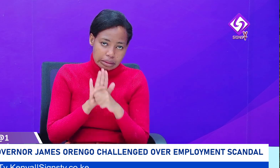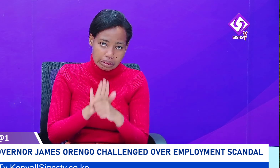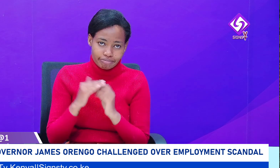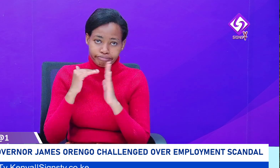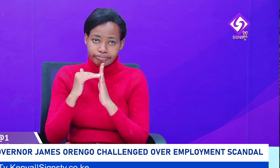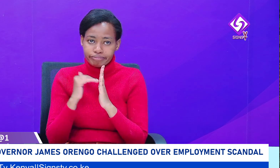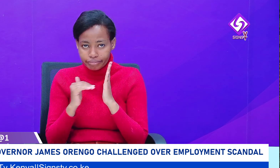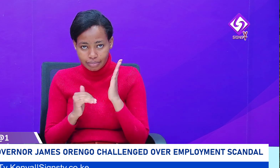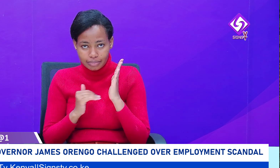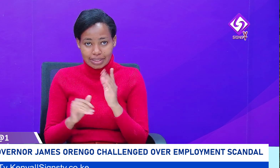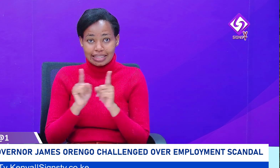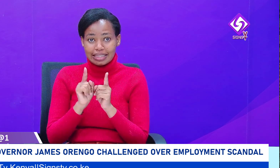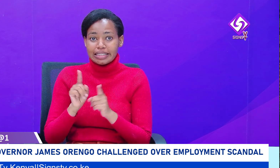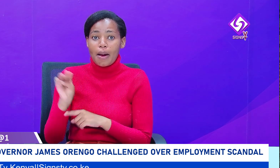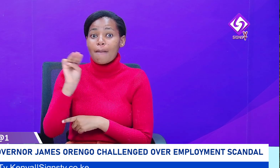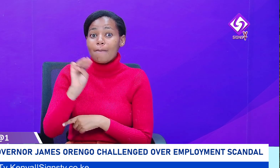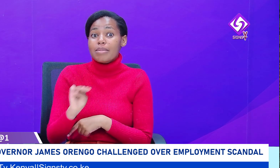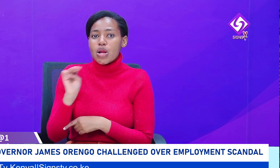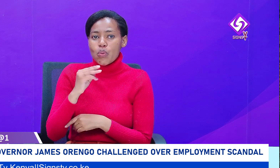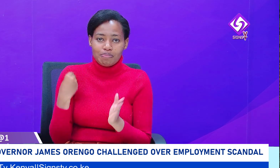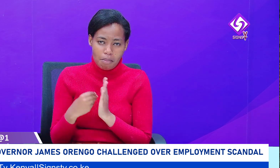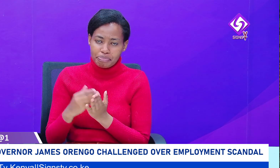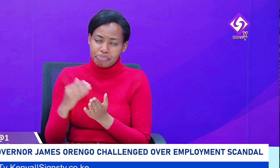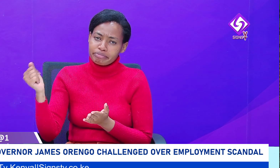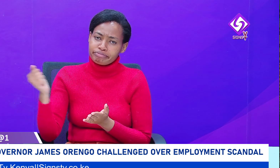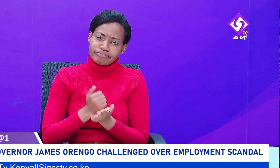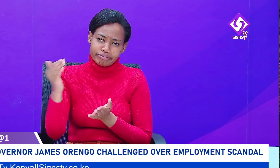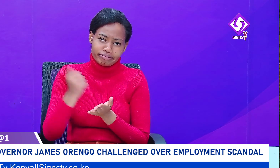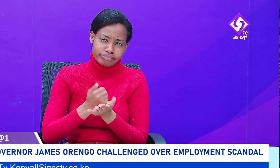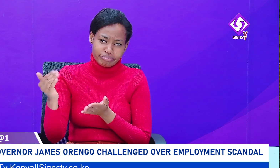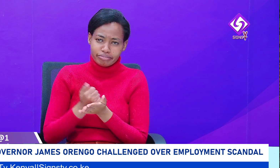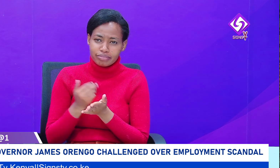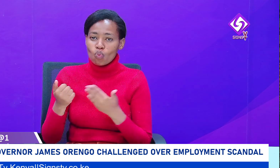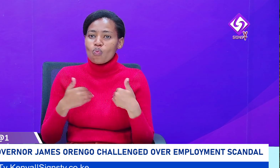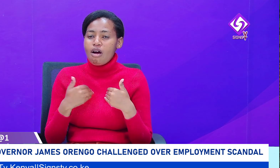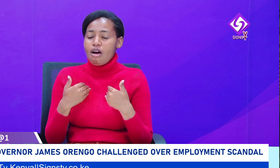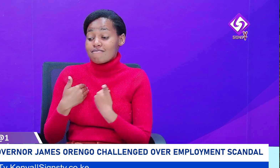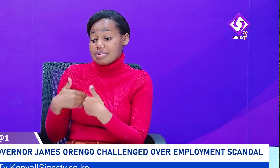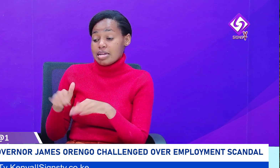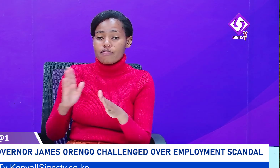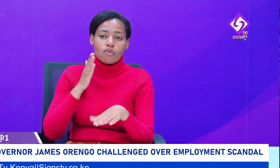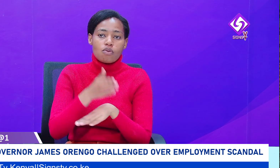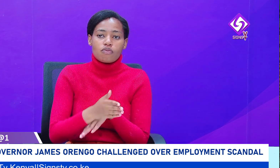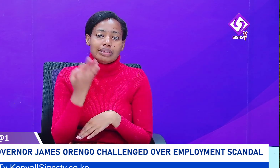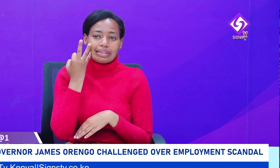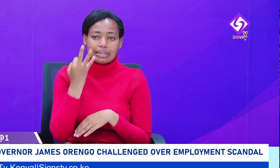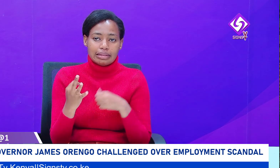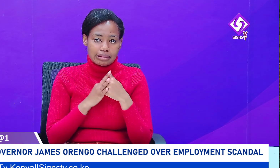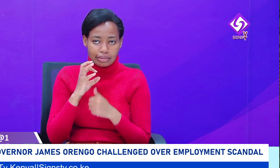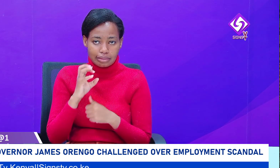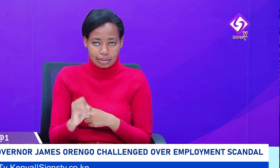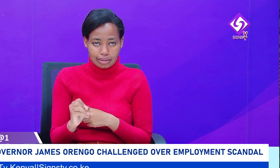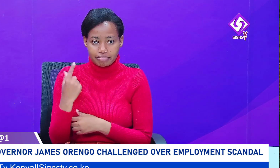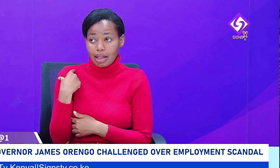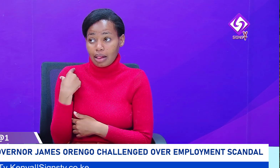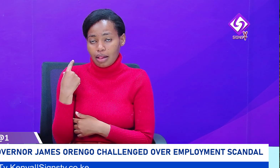a multi-million shilling employment scandal that has left over 380 recently hired county workers